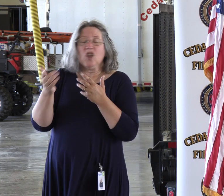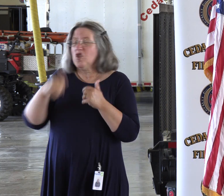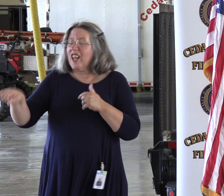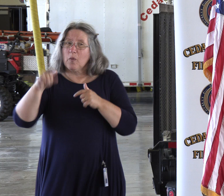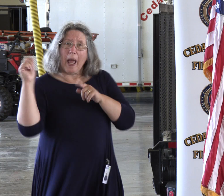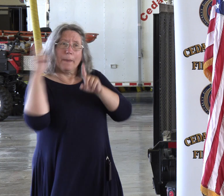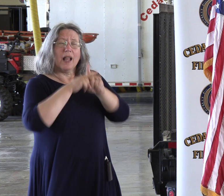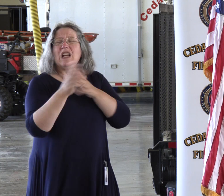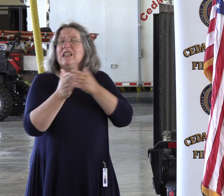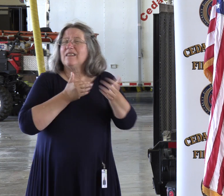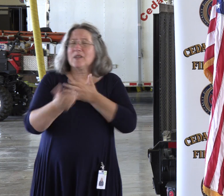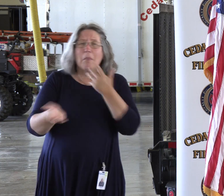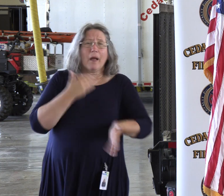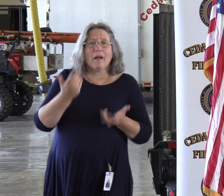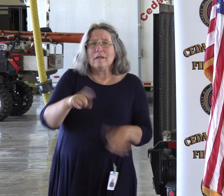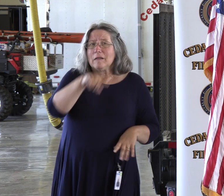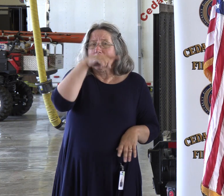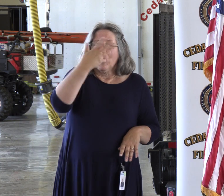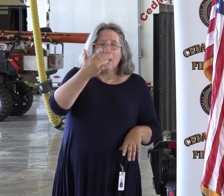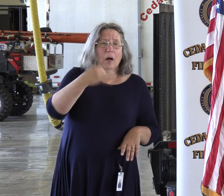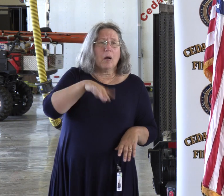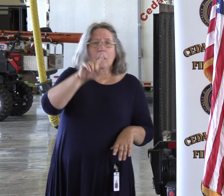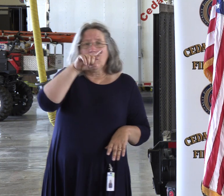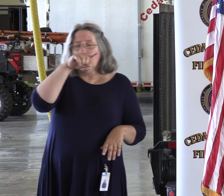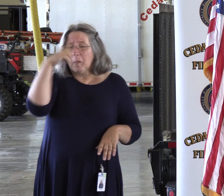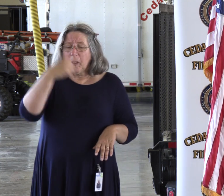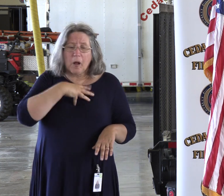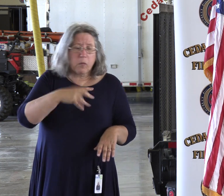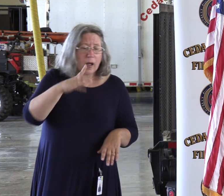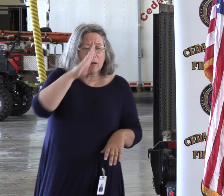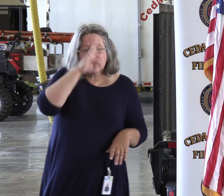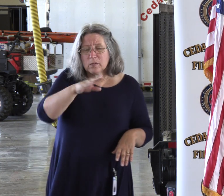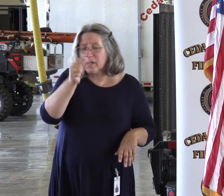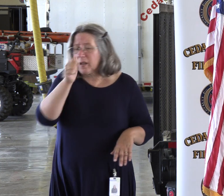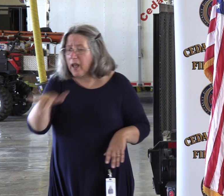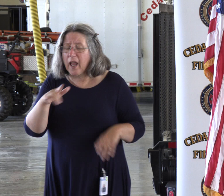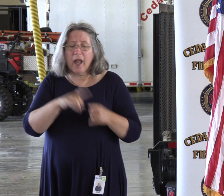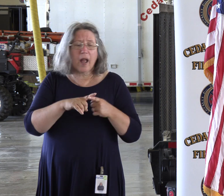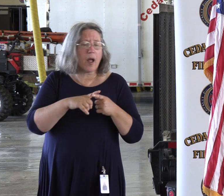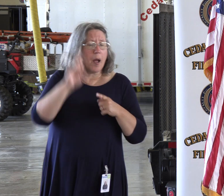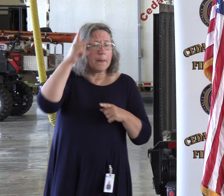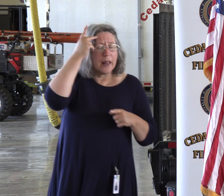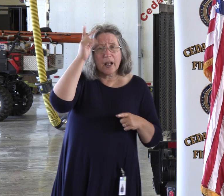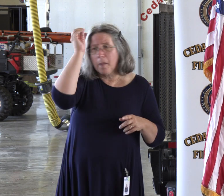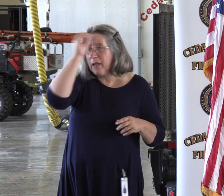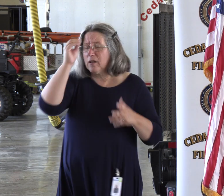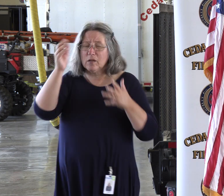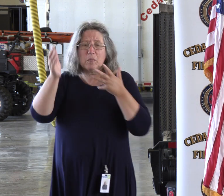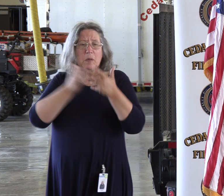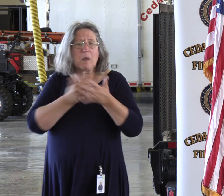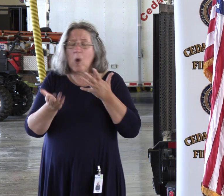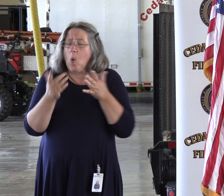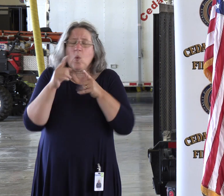of nationality, race, sexual orientation, religious belief, class, or political opinions. The